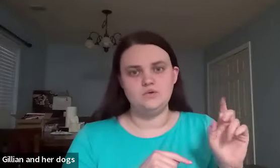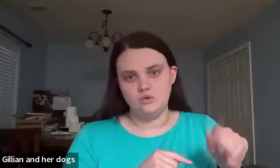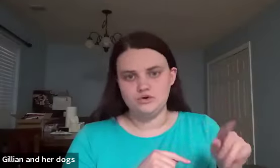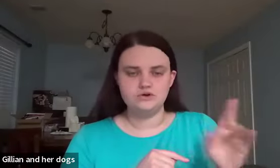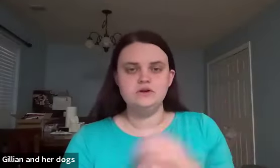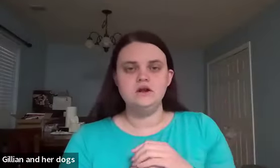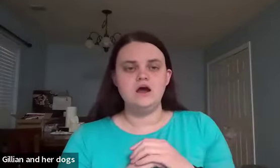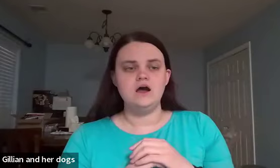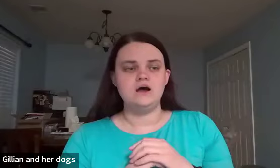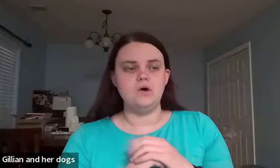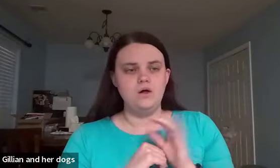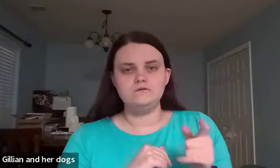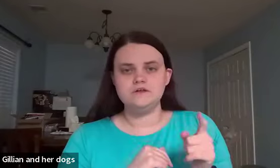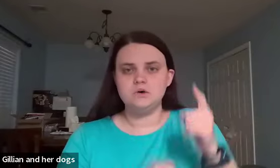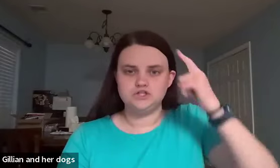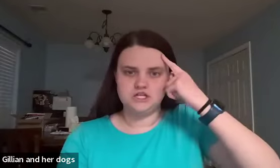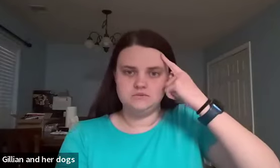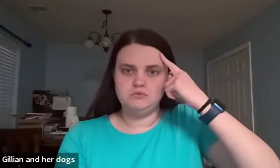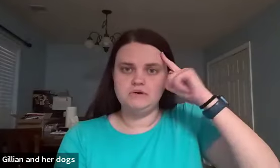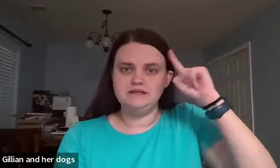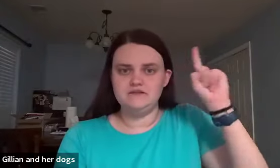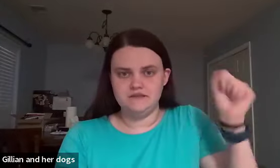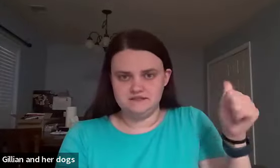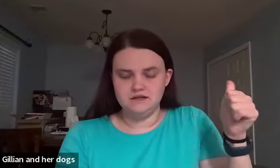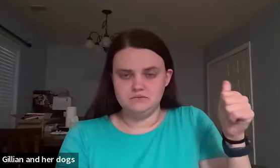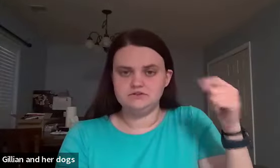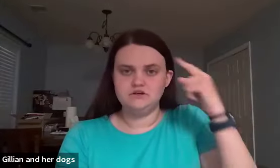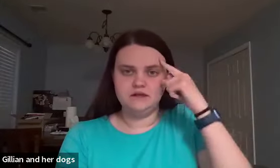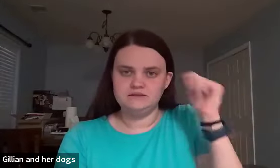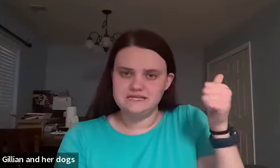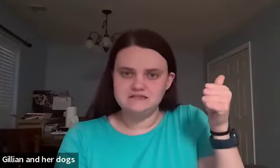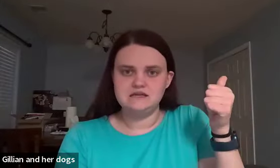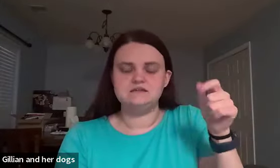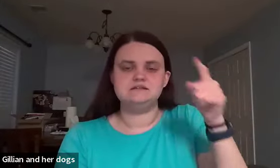dime, quarter. All of them are just going to be point and the numbers. So like 10 cents,